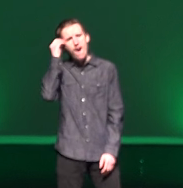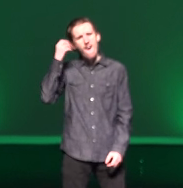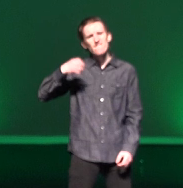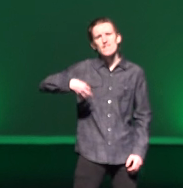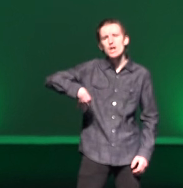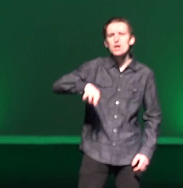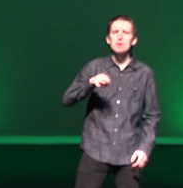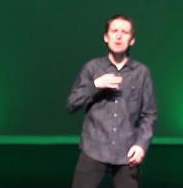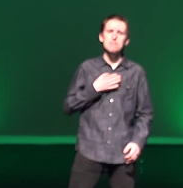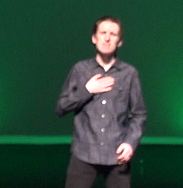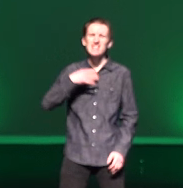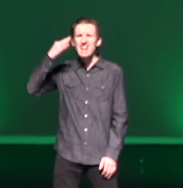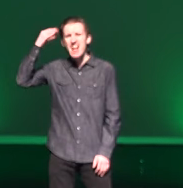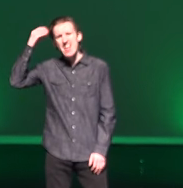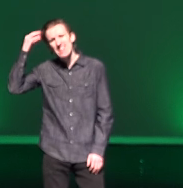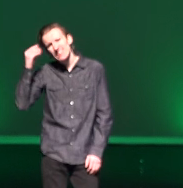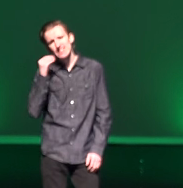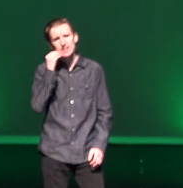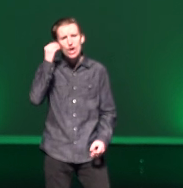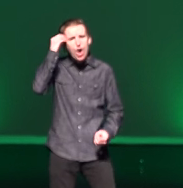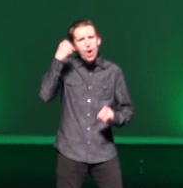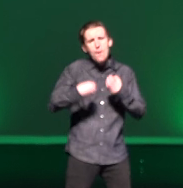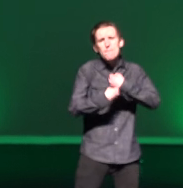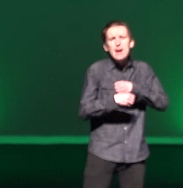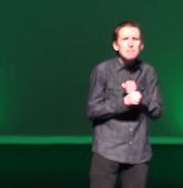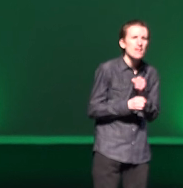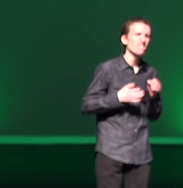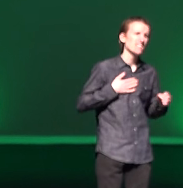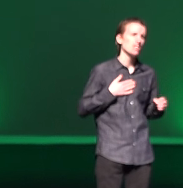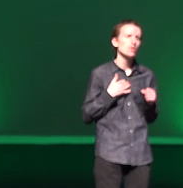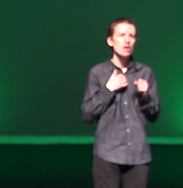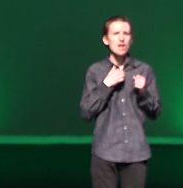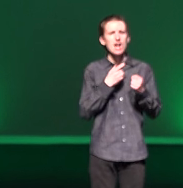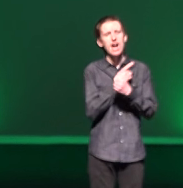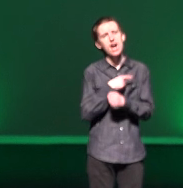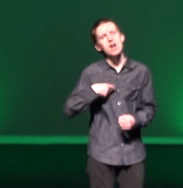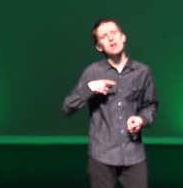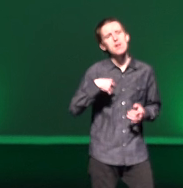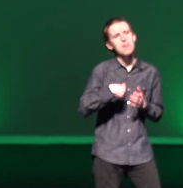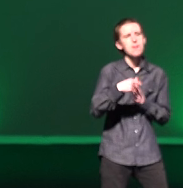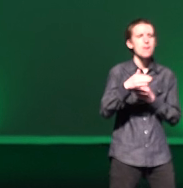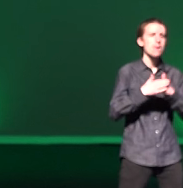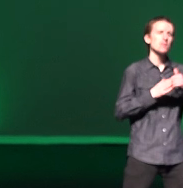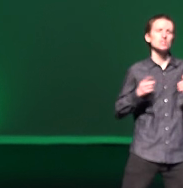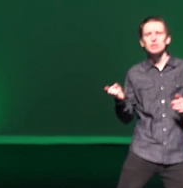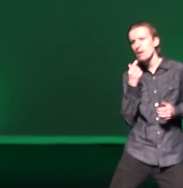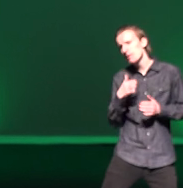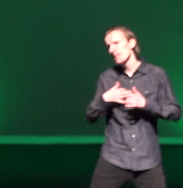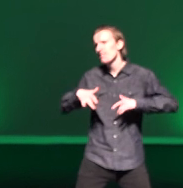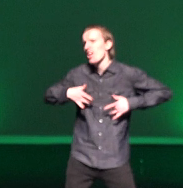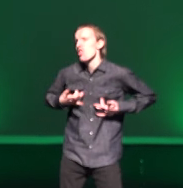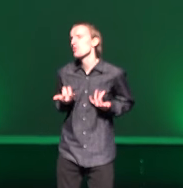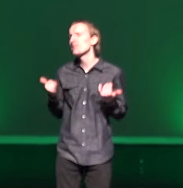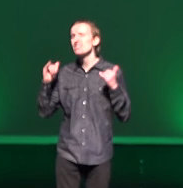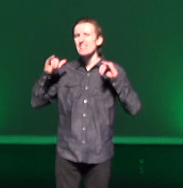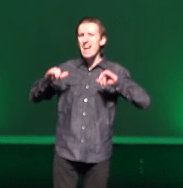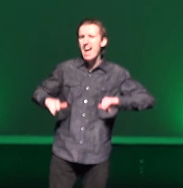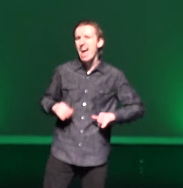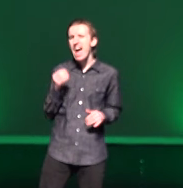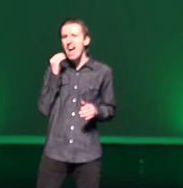I found my home Shorty made me feel at home She made me the thrills at